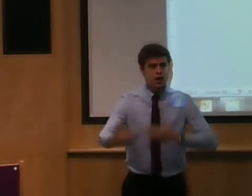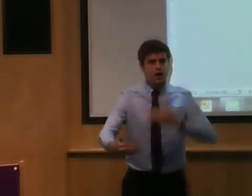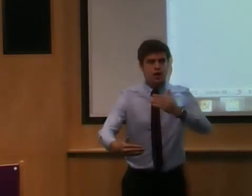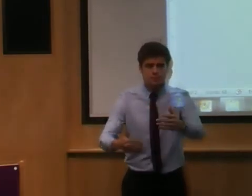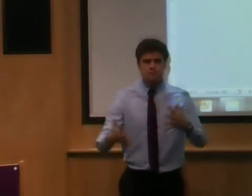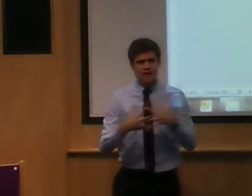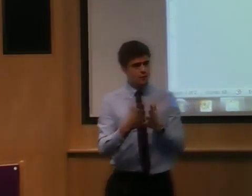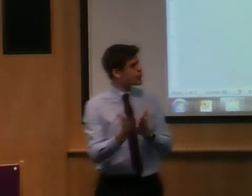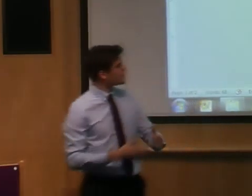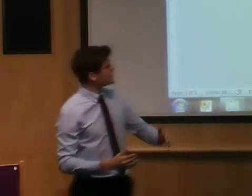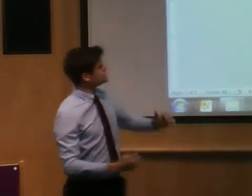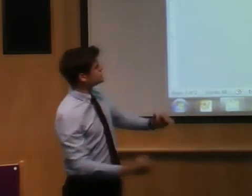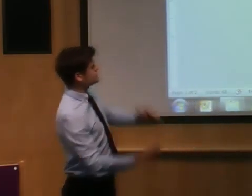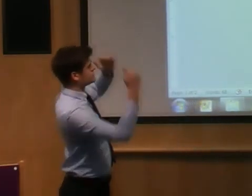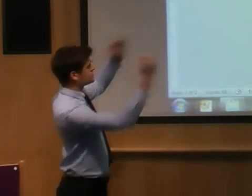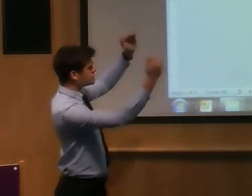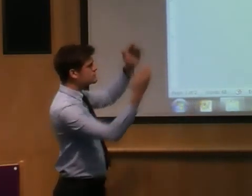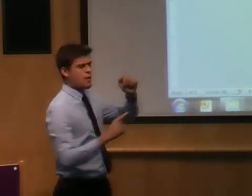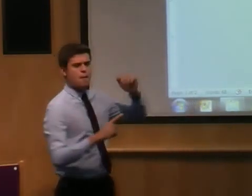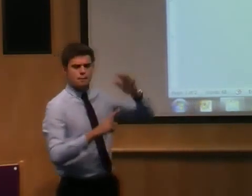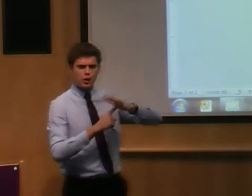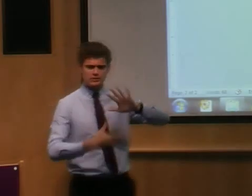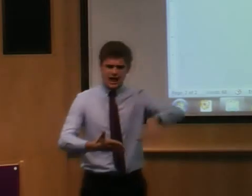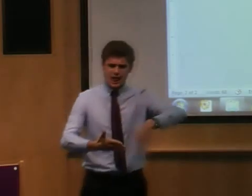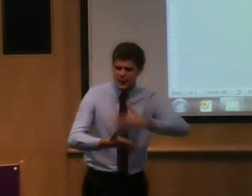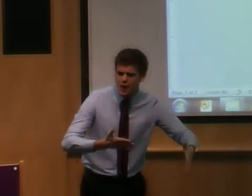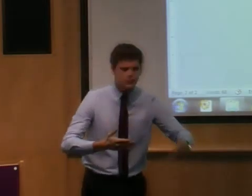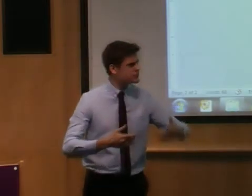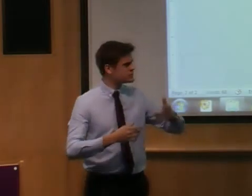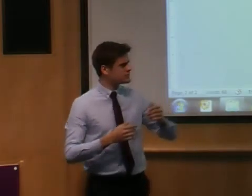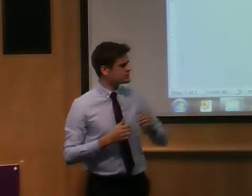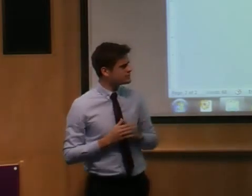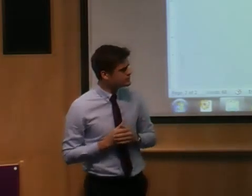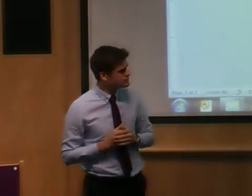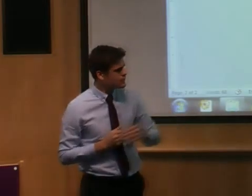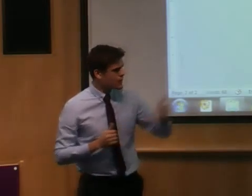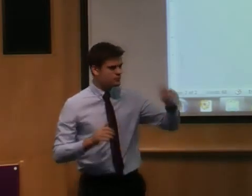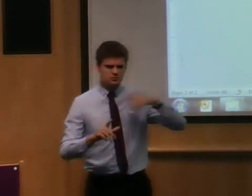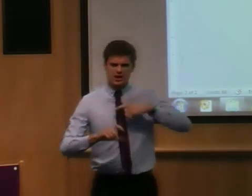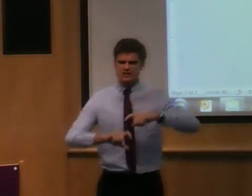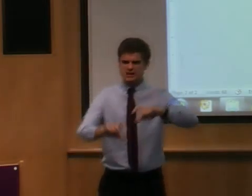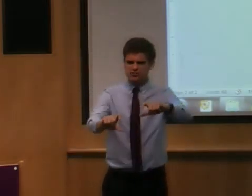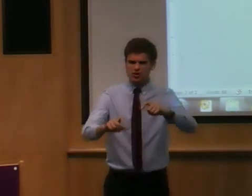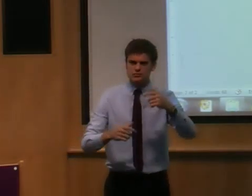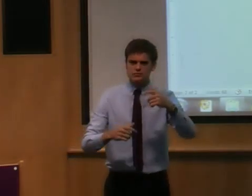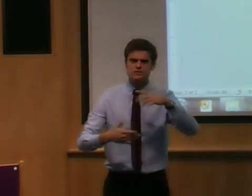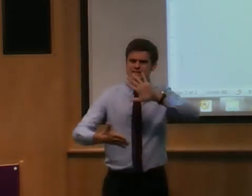PSCT. Now, you can see at the top what's really important for us, as we've always maintained, is British Sign